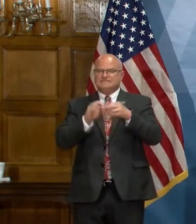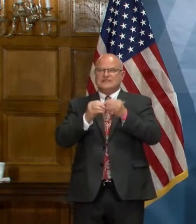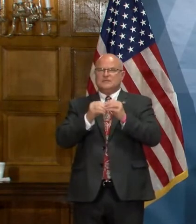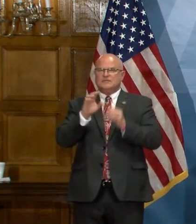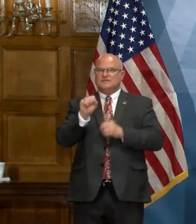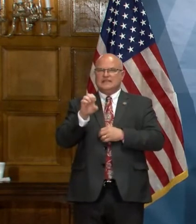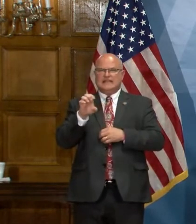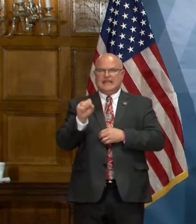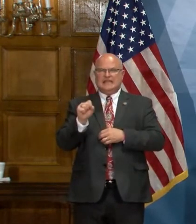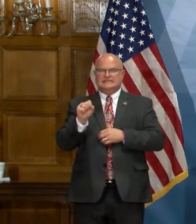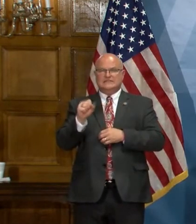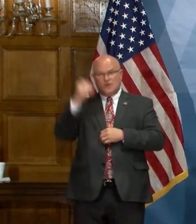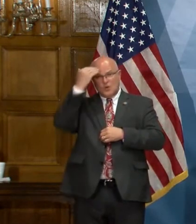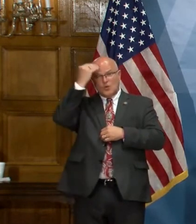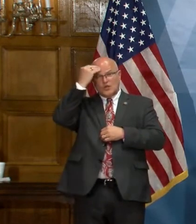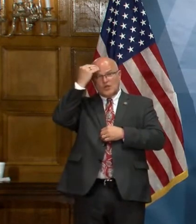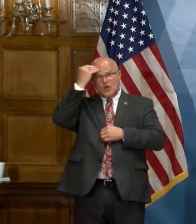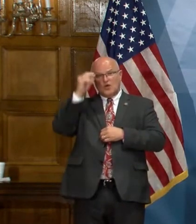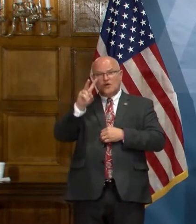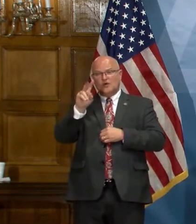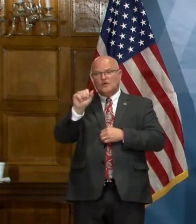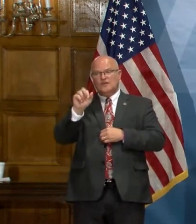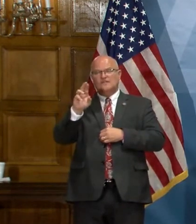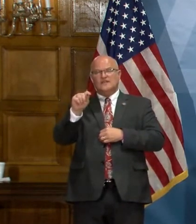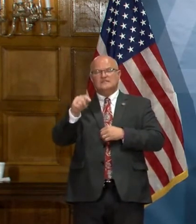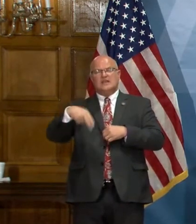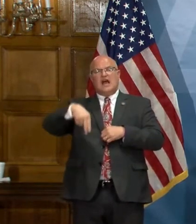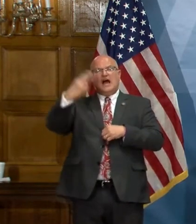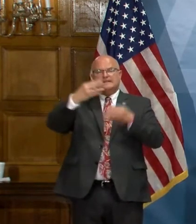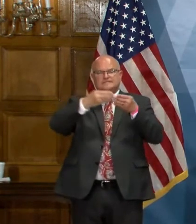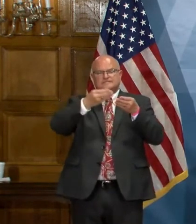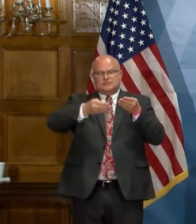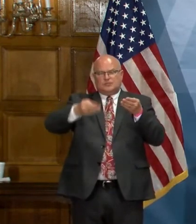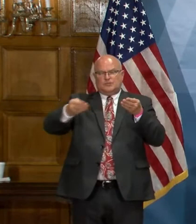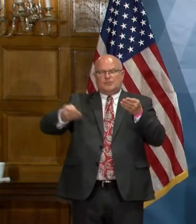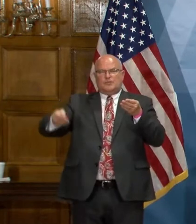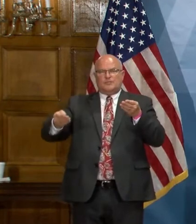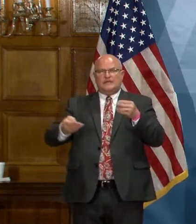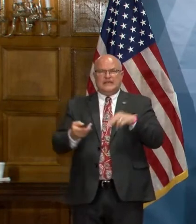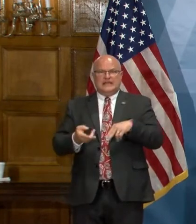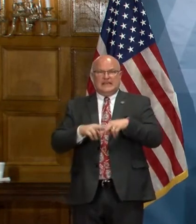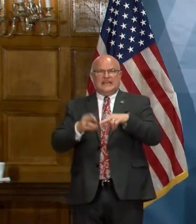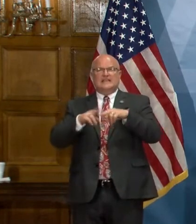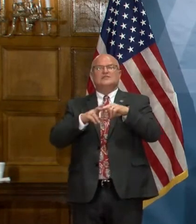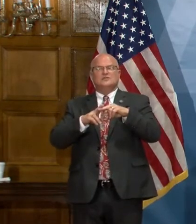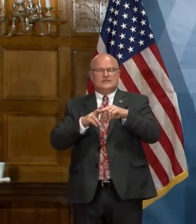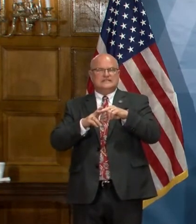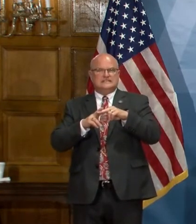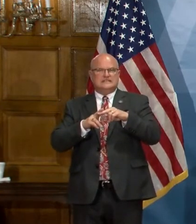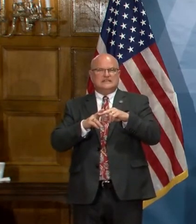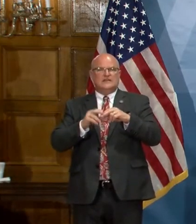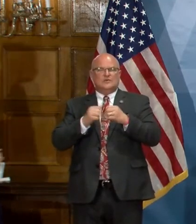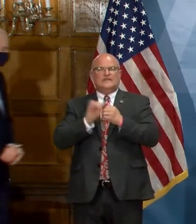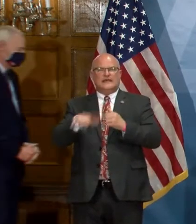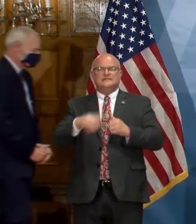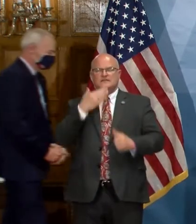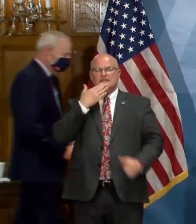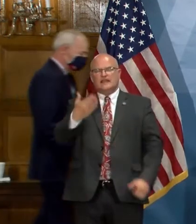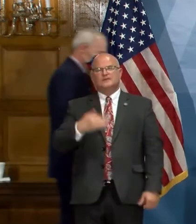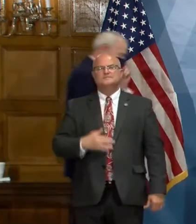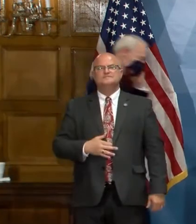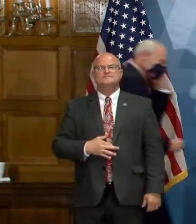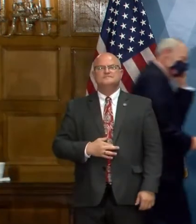of cases. We know that these variants are highly transmissible and they have an increased virulence, if you will, or lethality.